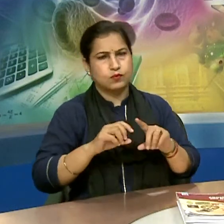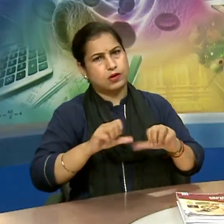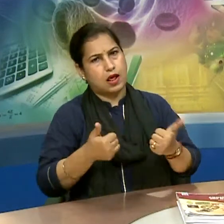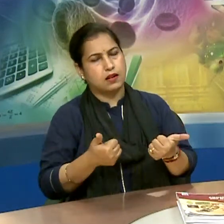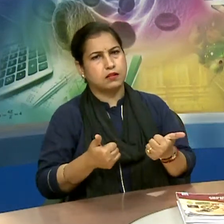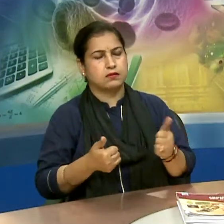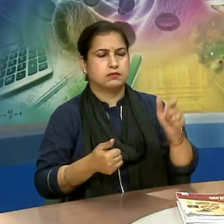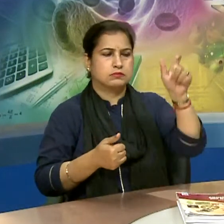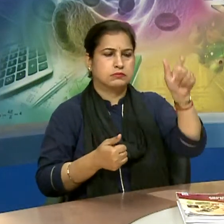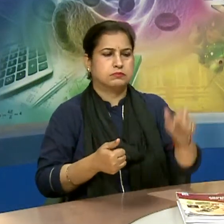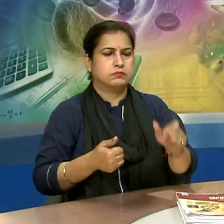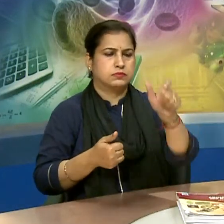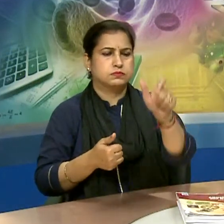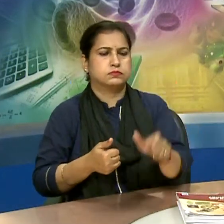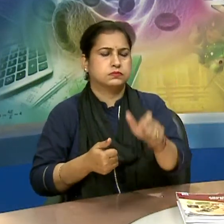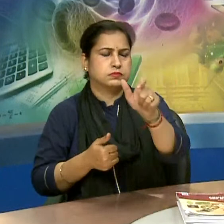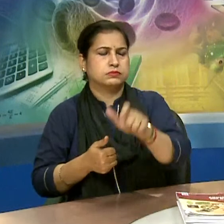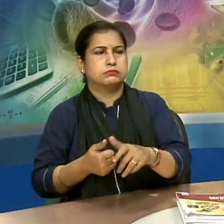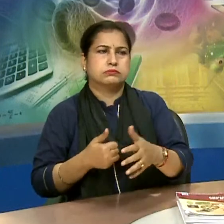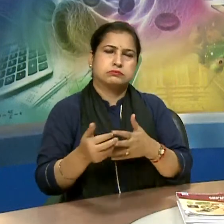This activity can be